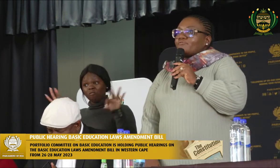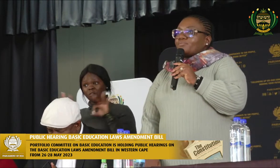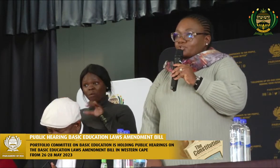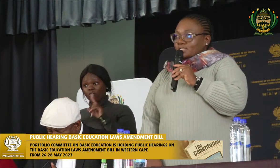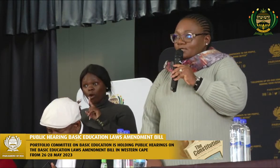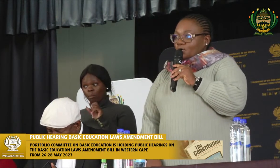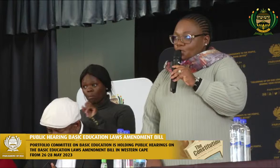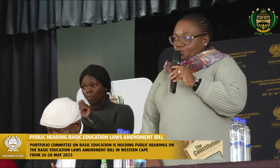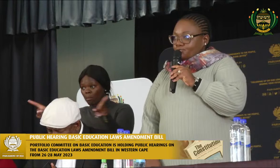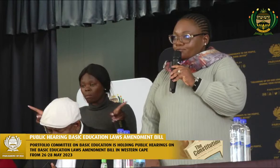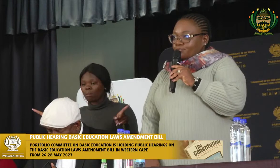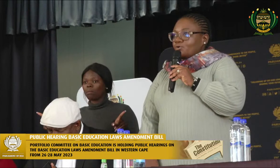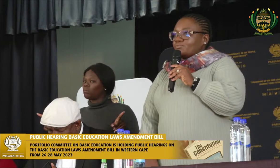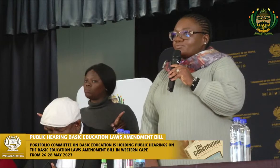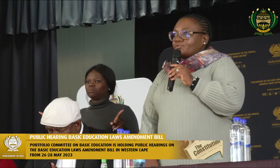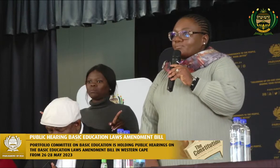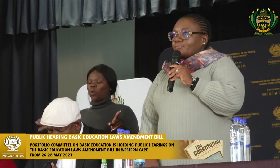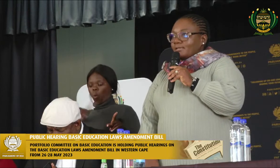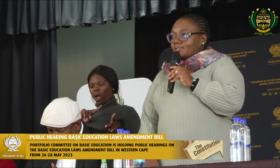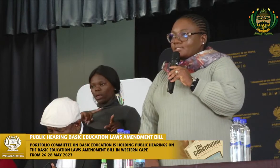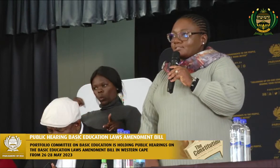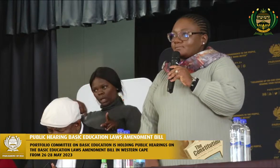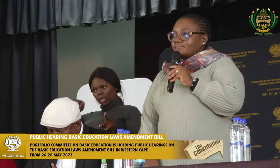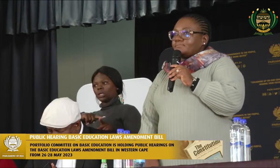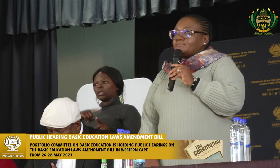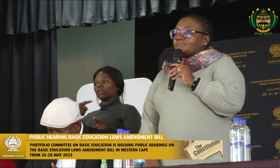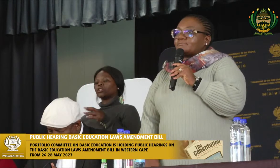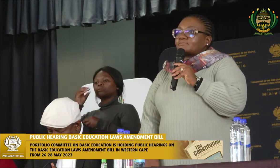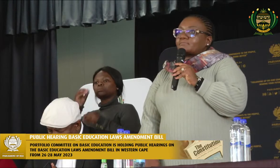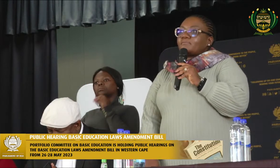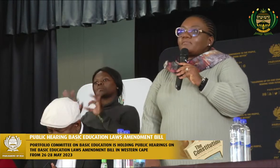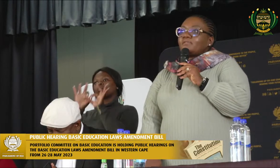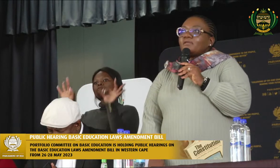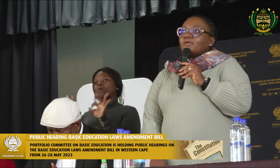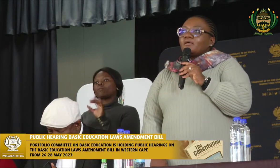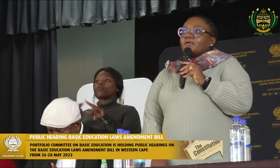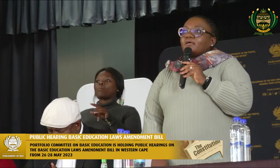because we have brought our own forms from Parliament.